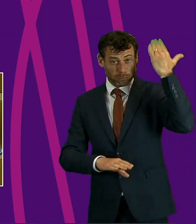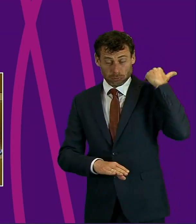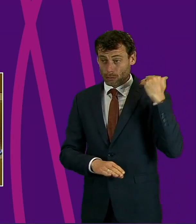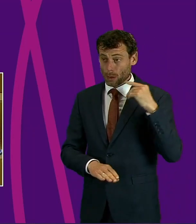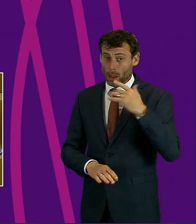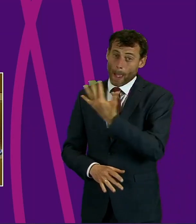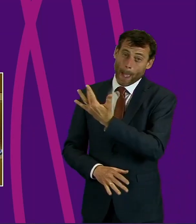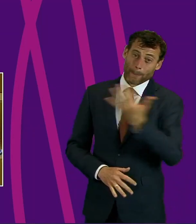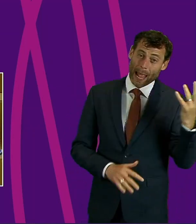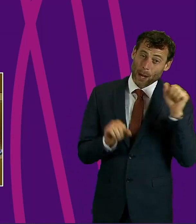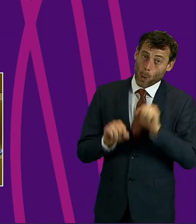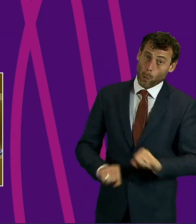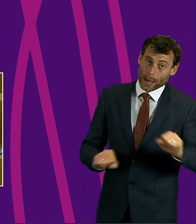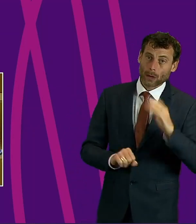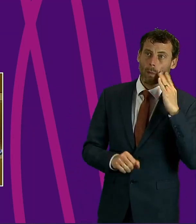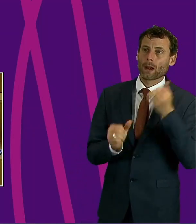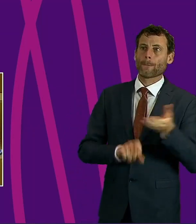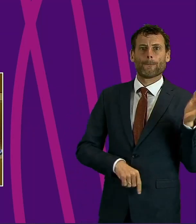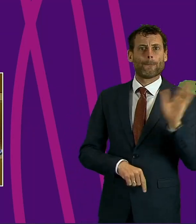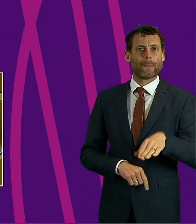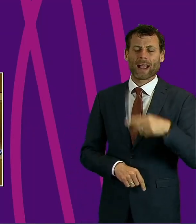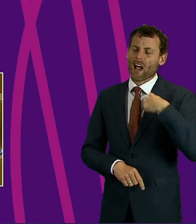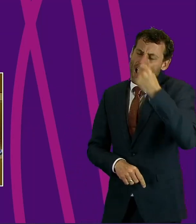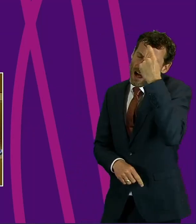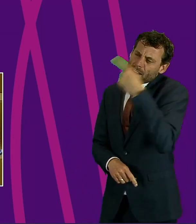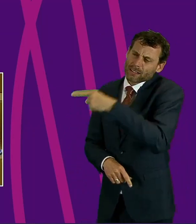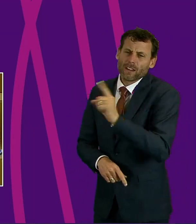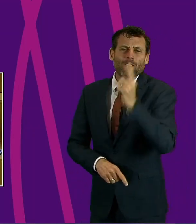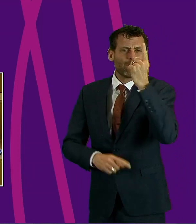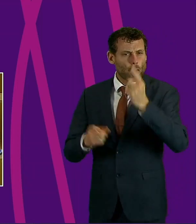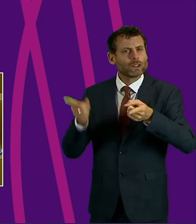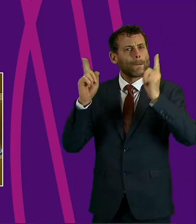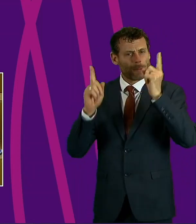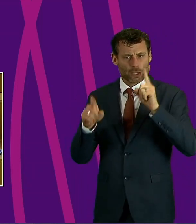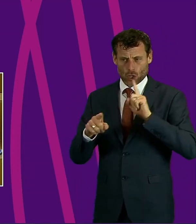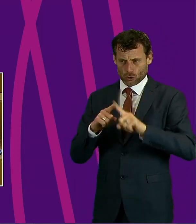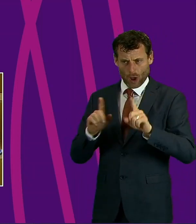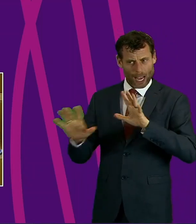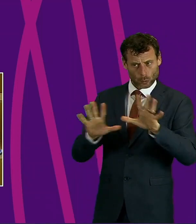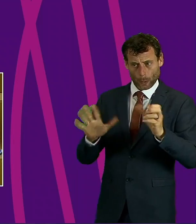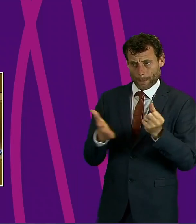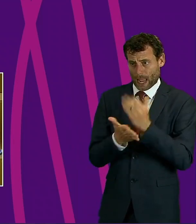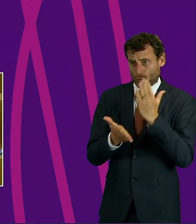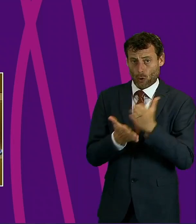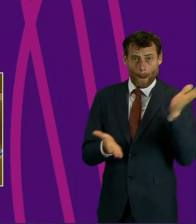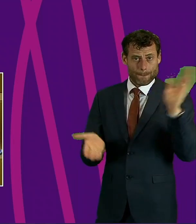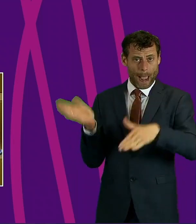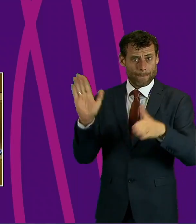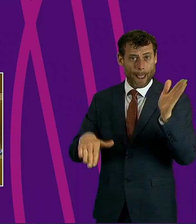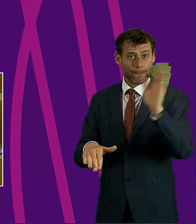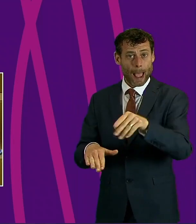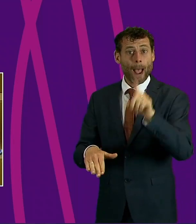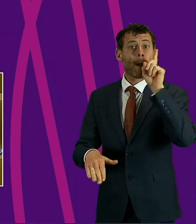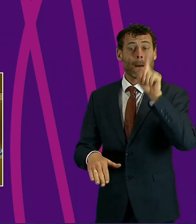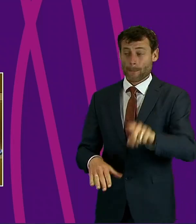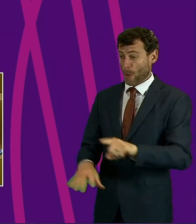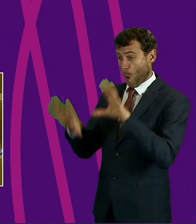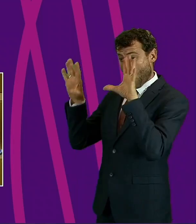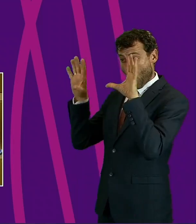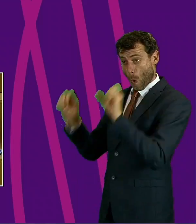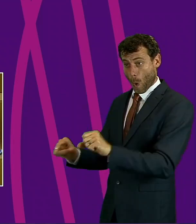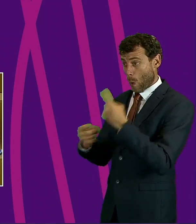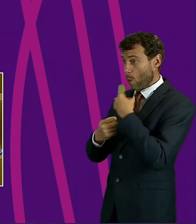have taken to protect us from the virus are causing pain and harm in many other ways. So in advance of